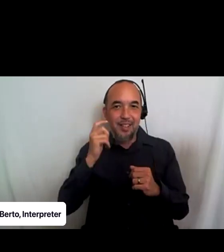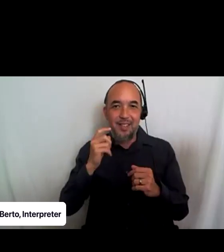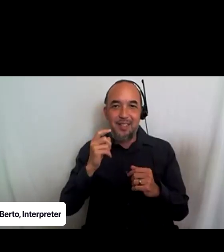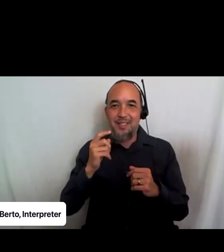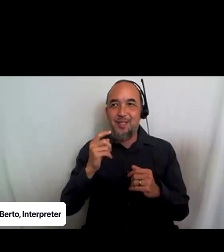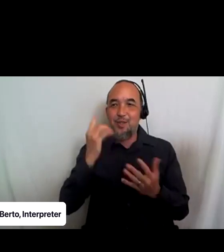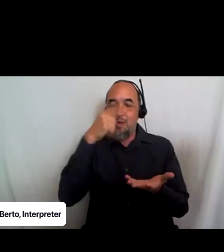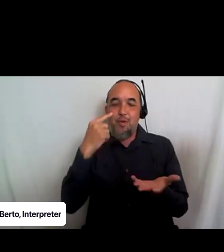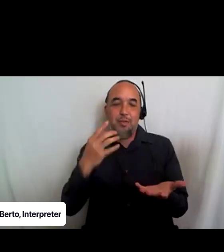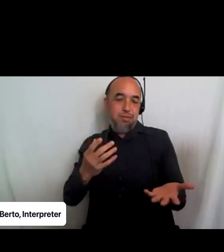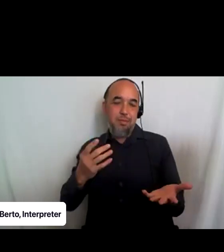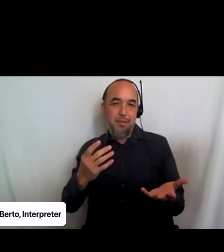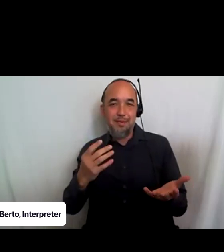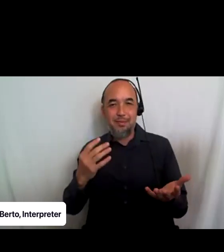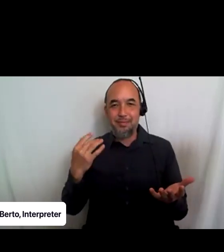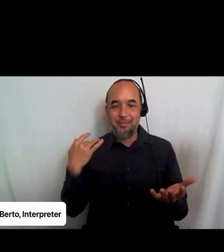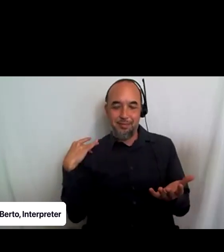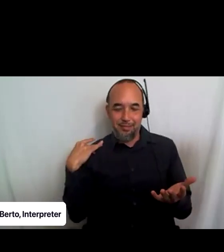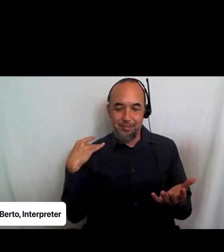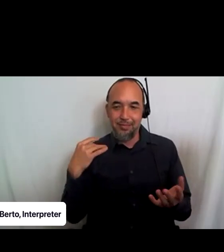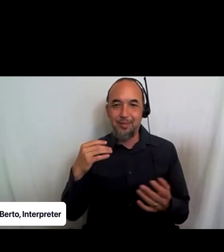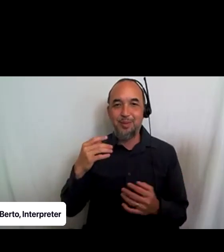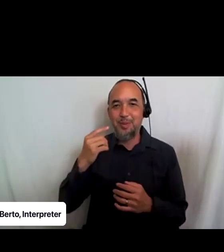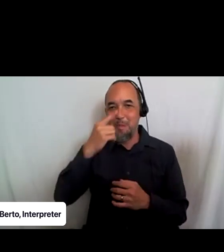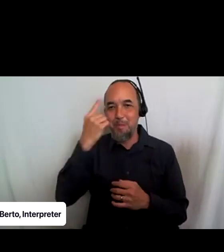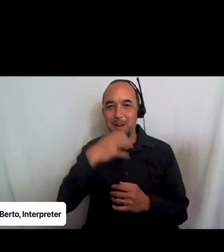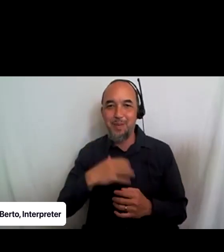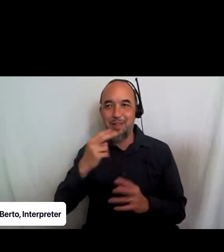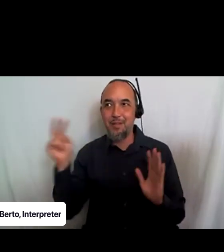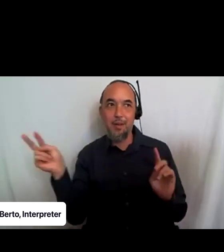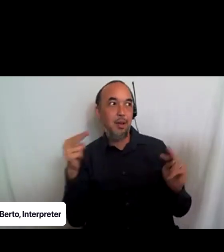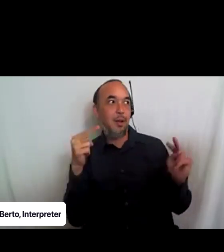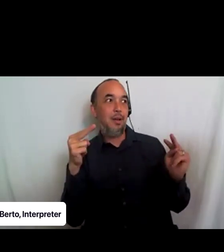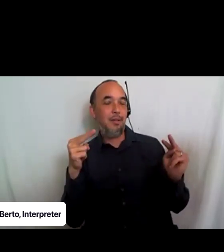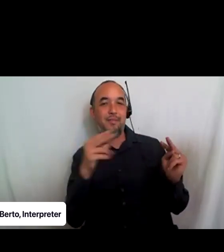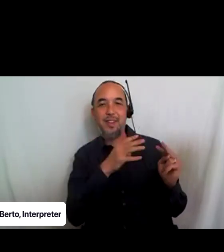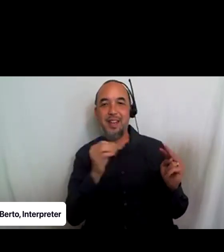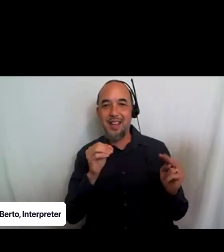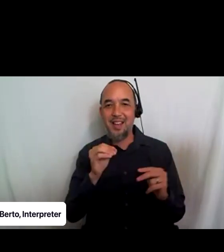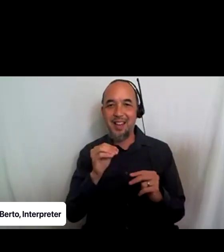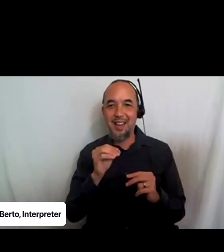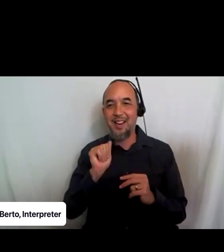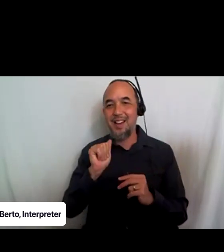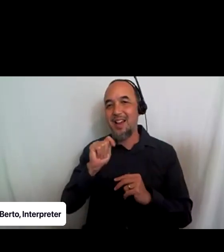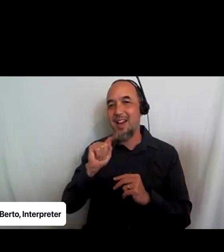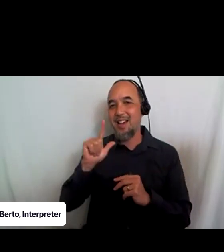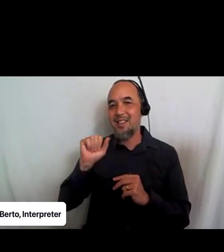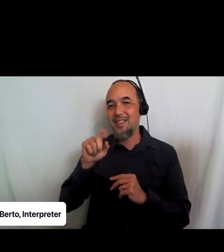like, music's playing at last from Etta James starts playing, and then they start dancing, and